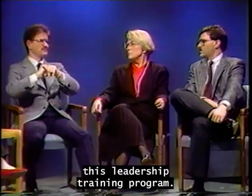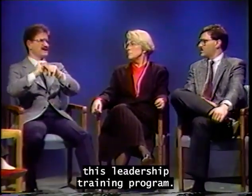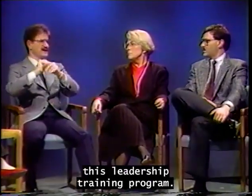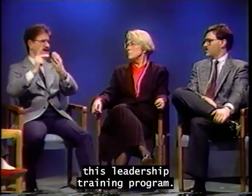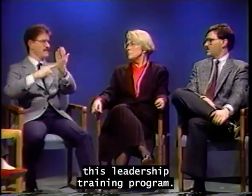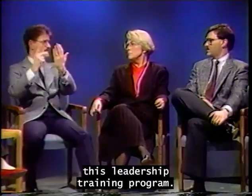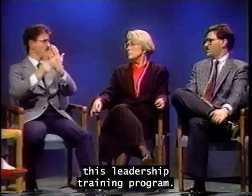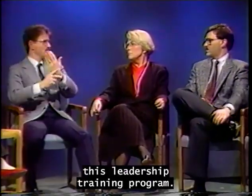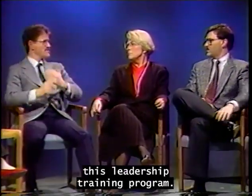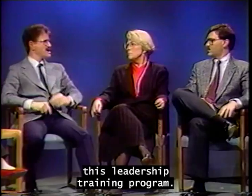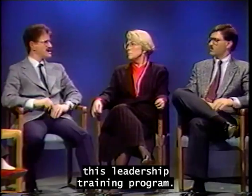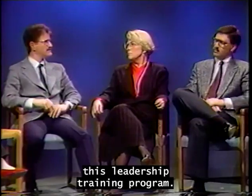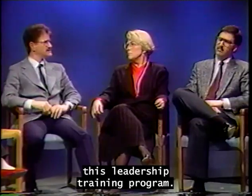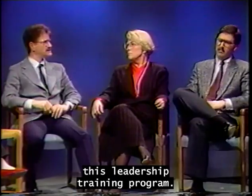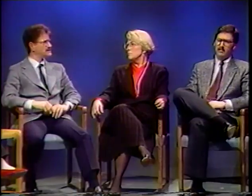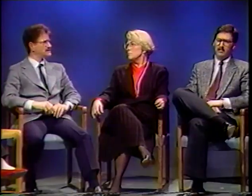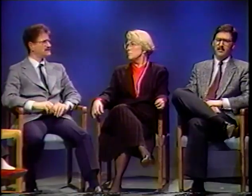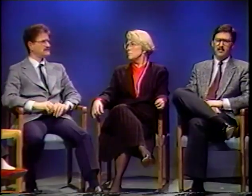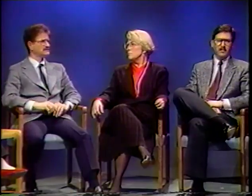leadership training program.